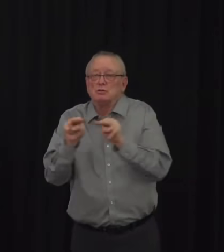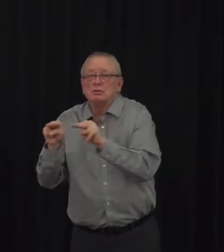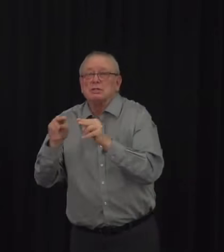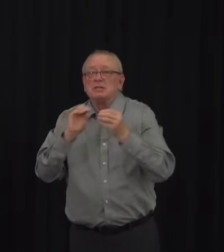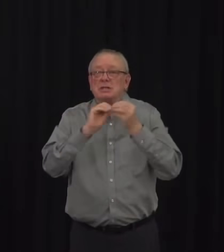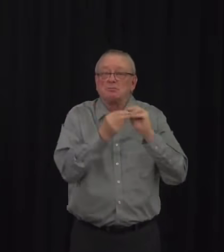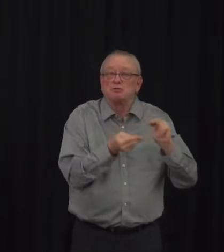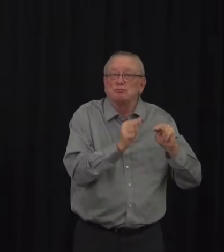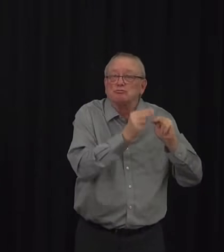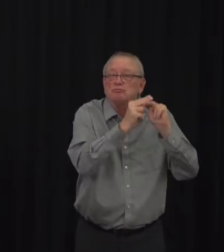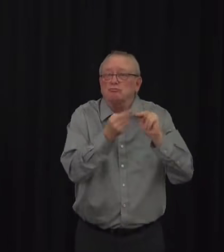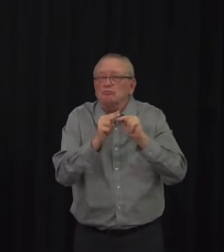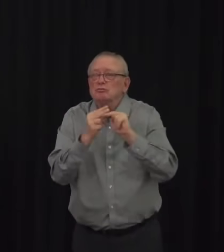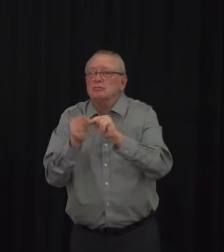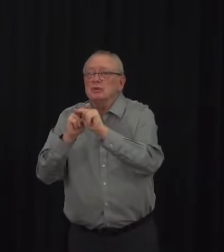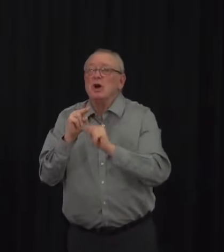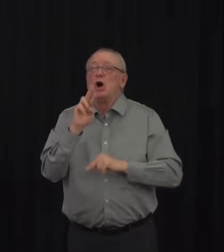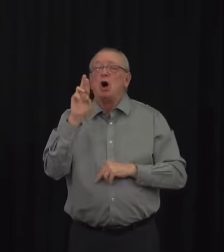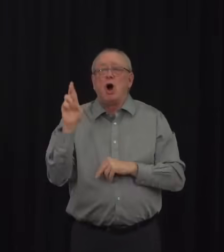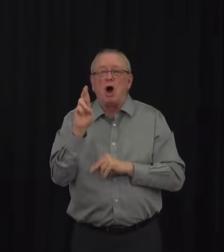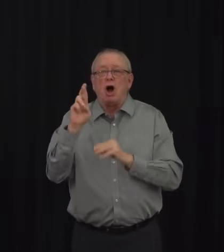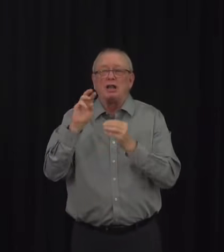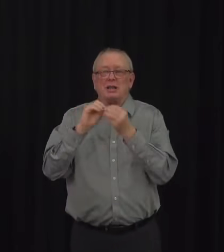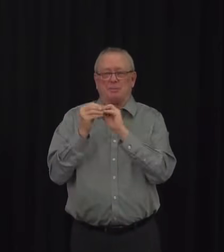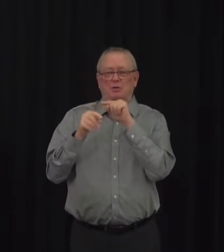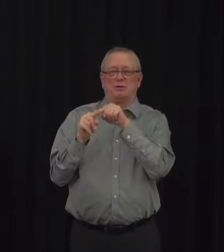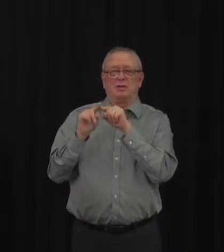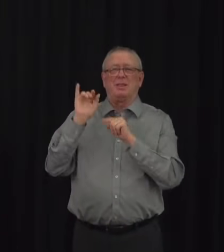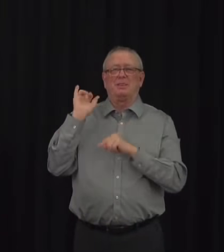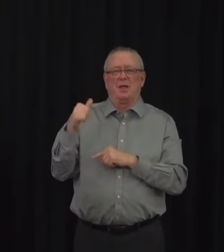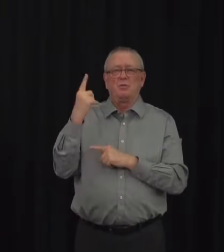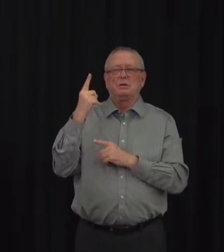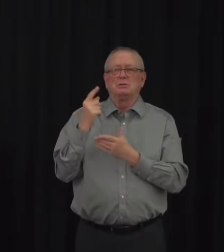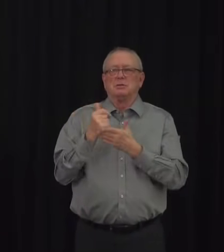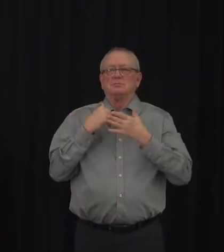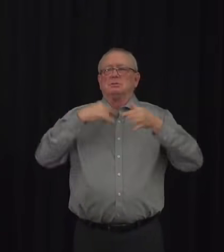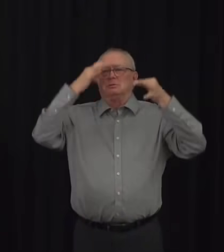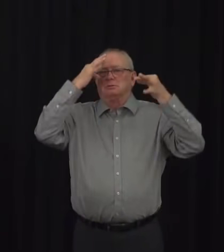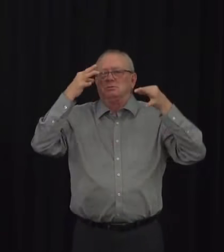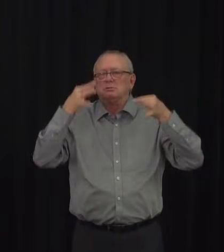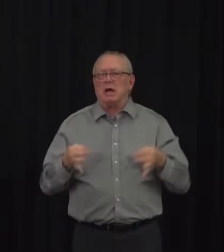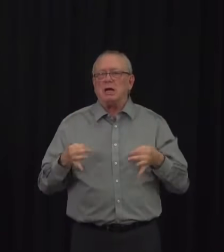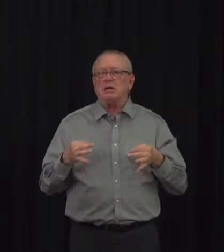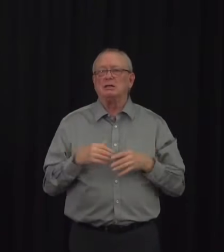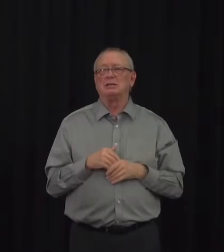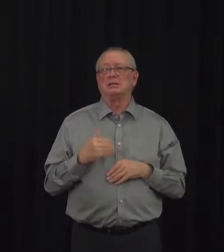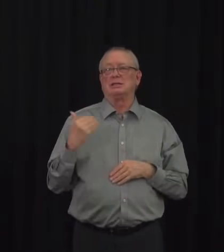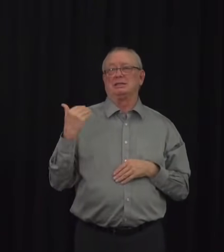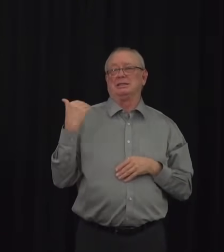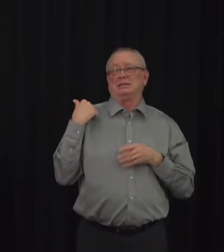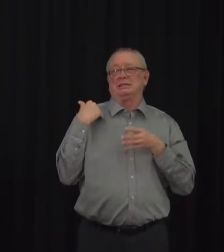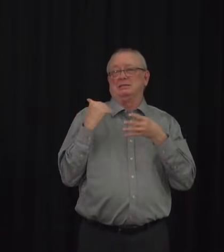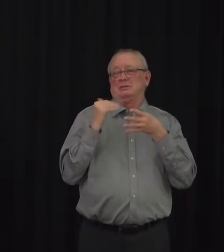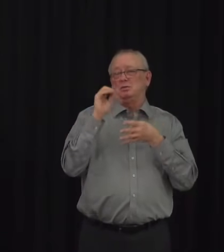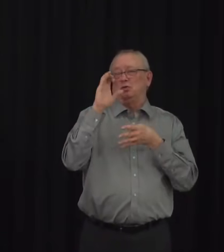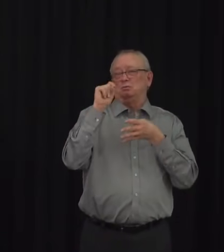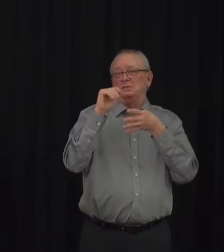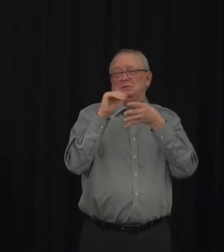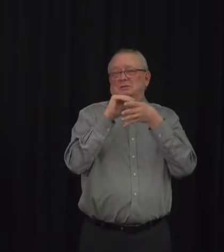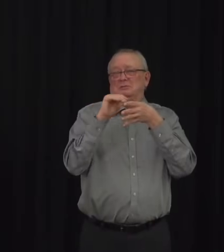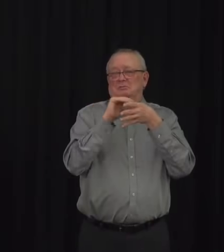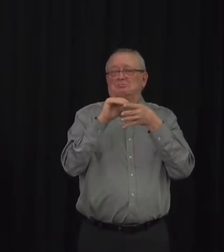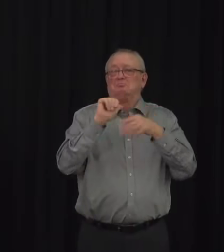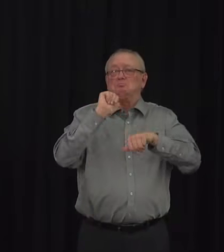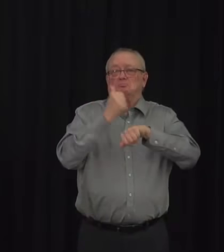value as one of those leading indicators. And we did put in some additional measures in early October in Edmonton and surrounding area.